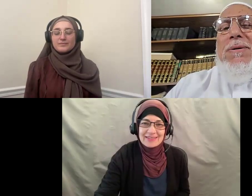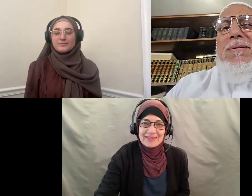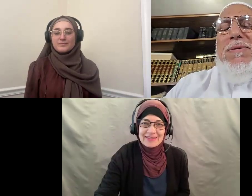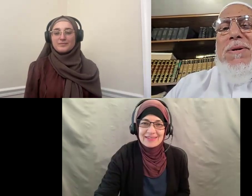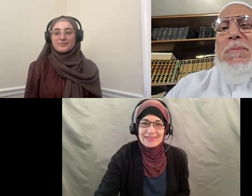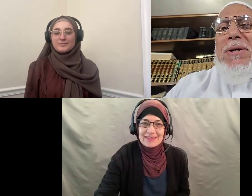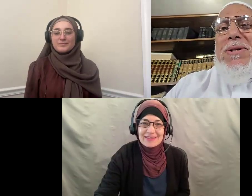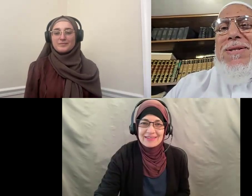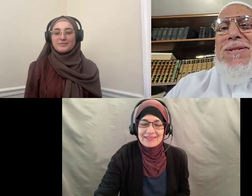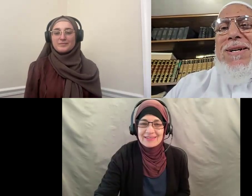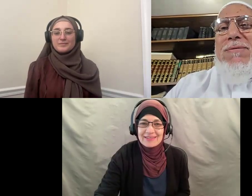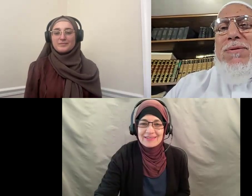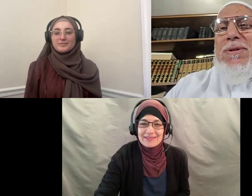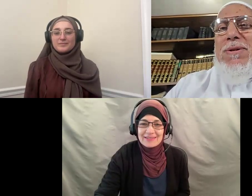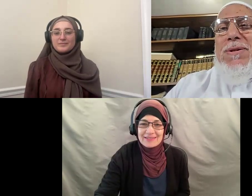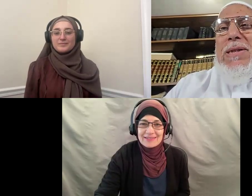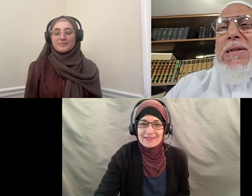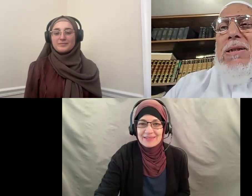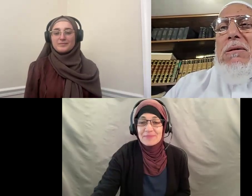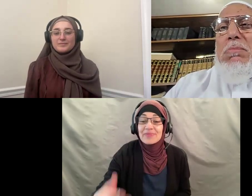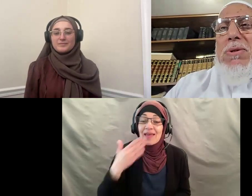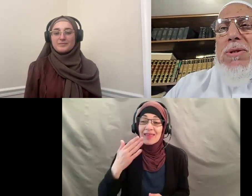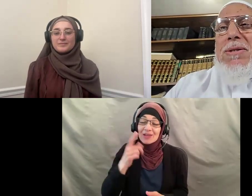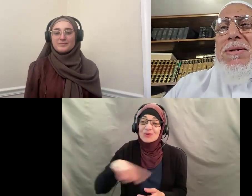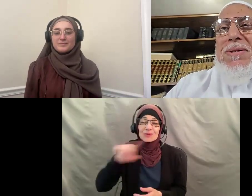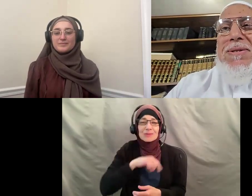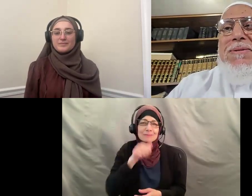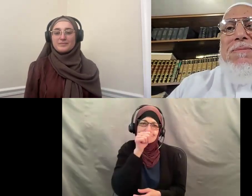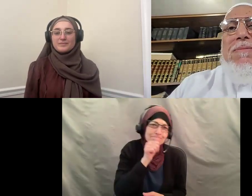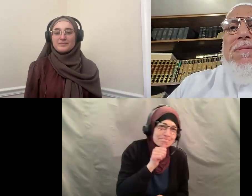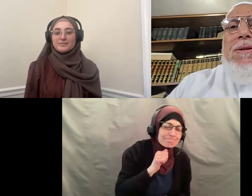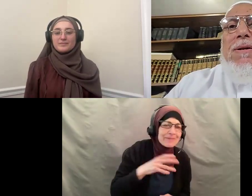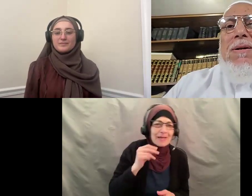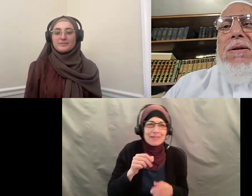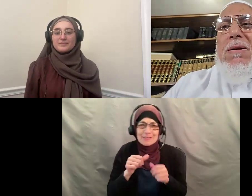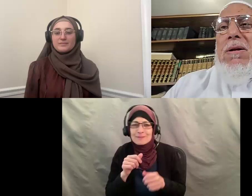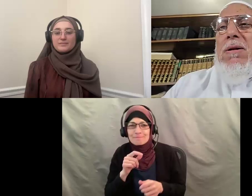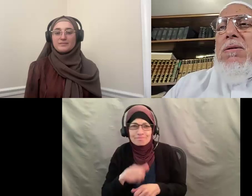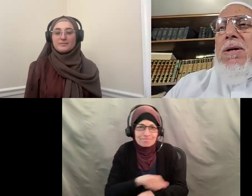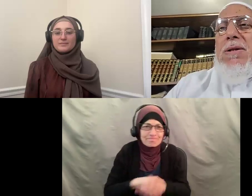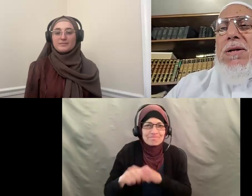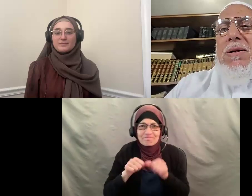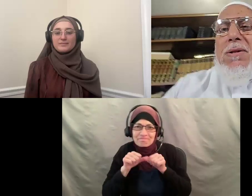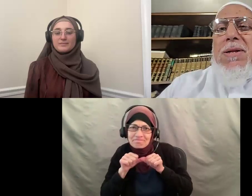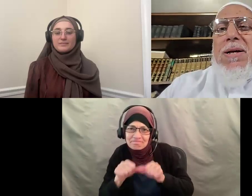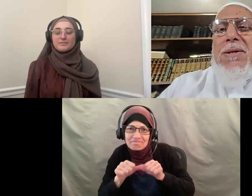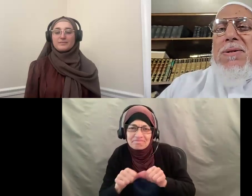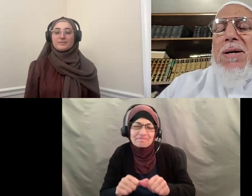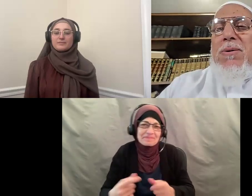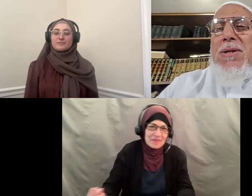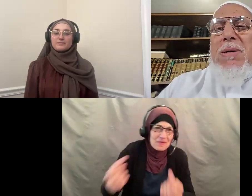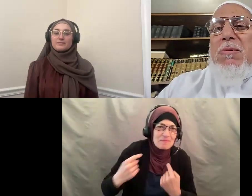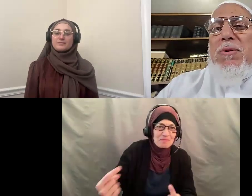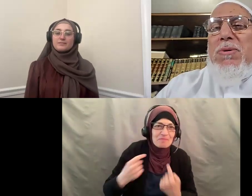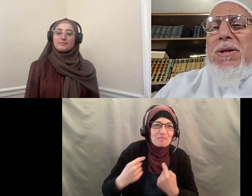Thank you all for your patience and for your persistence in attending this class.